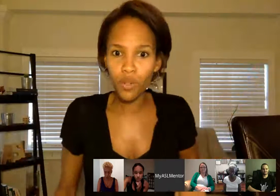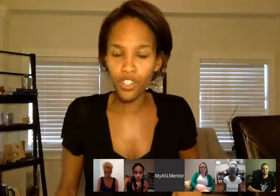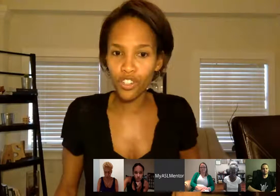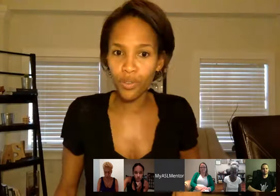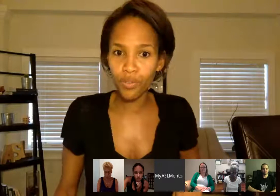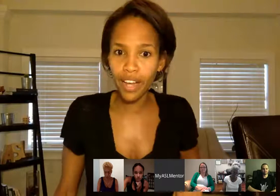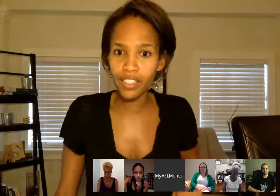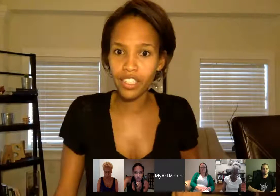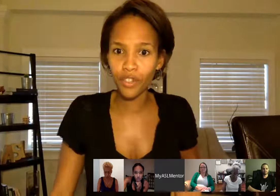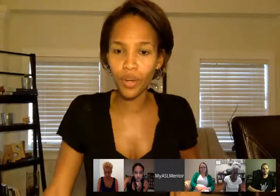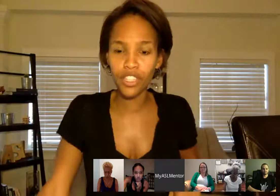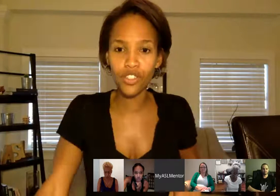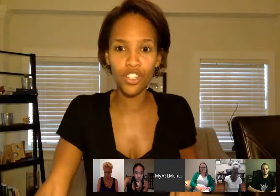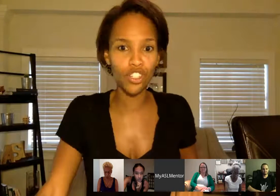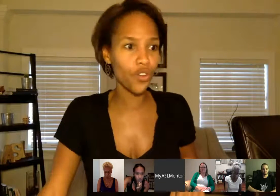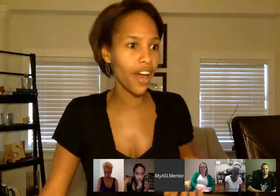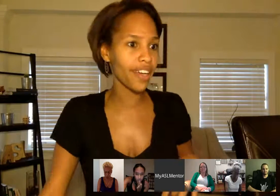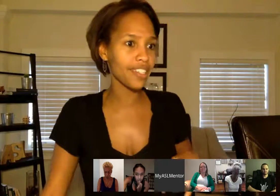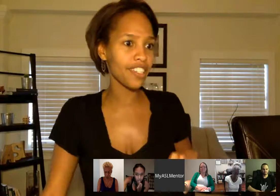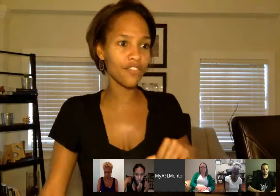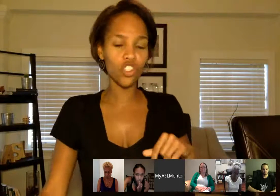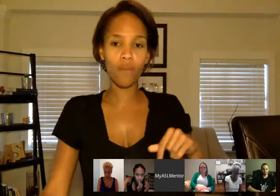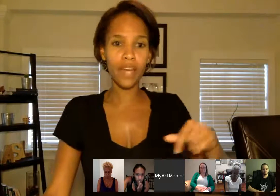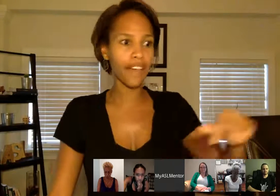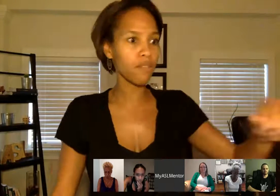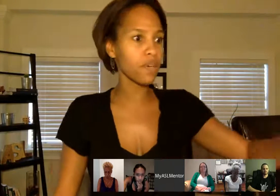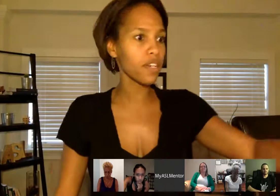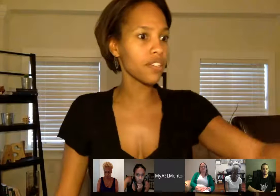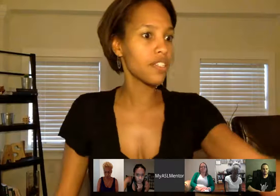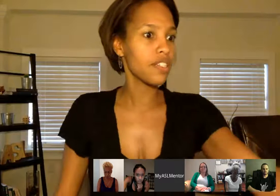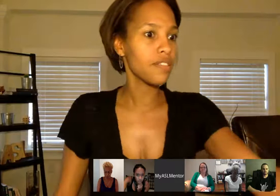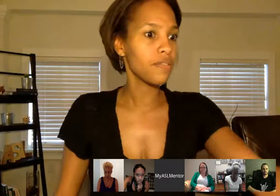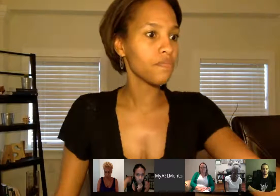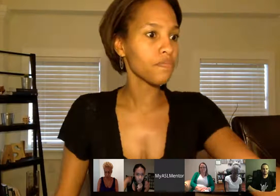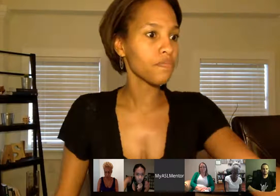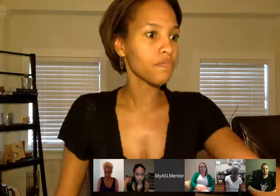That could work too. Lots of different ways you could show that idea of chomping at the bit.